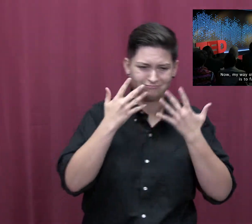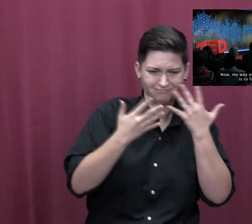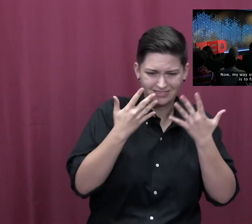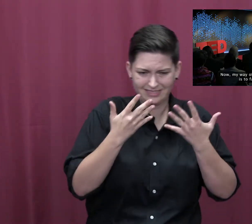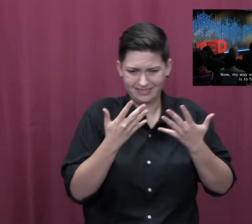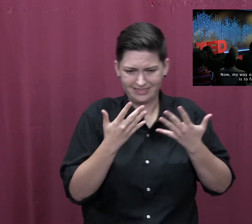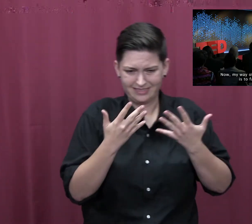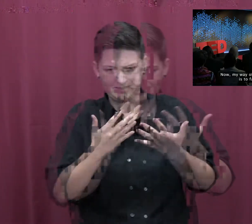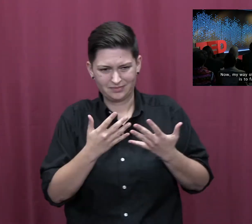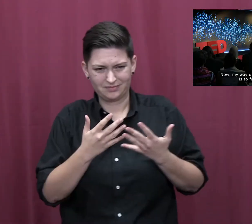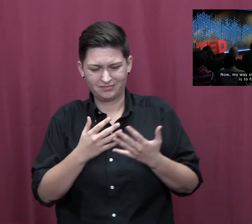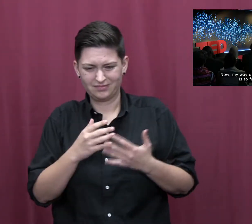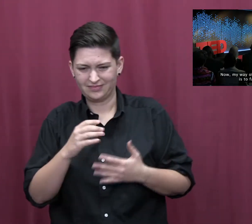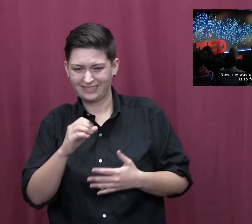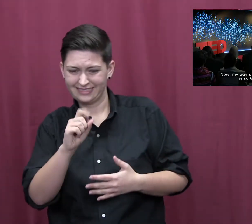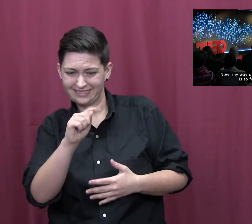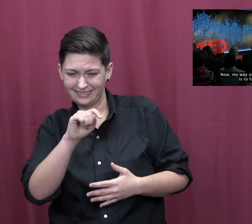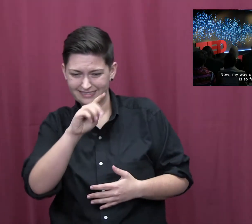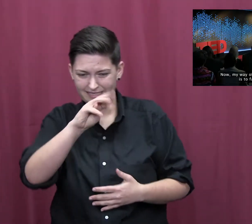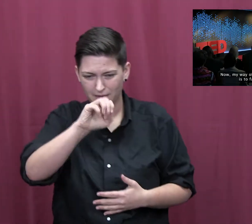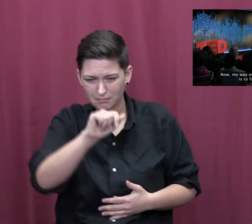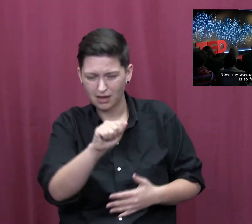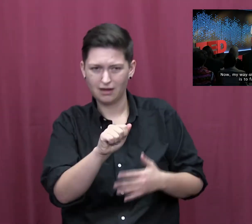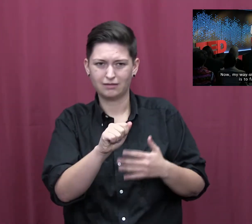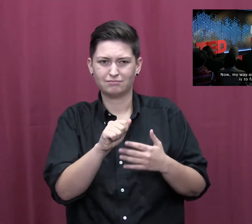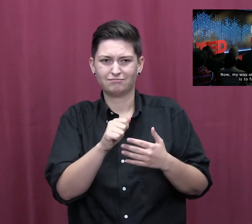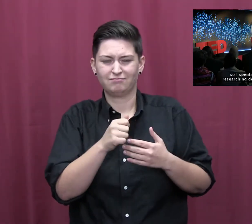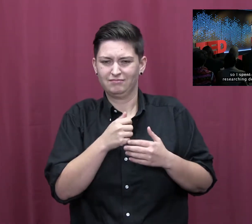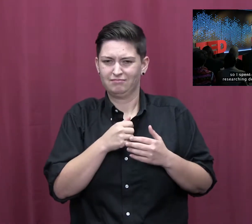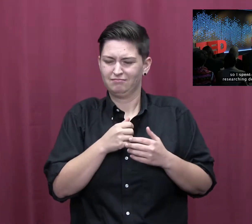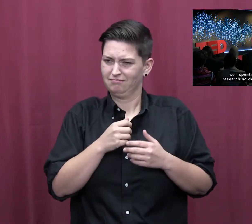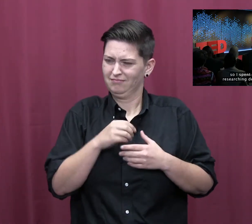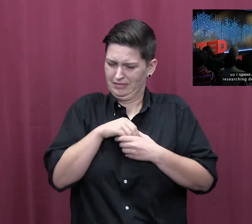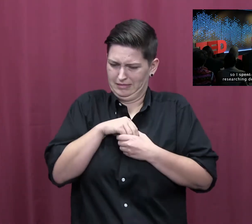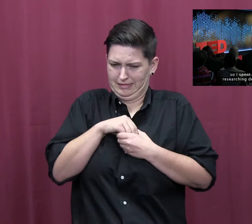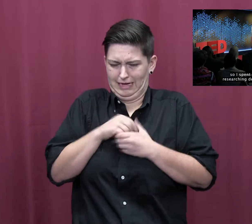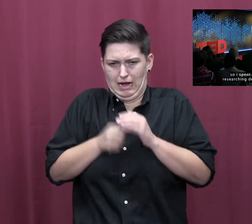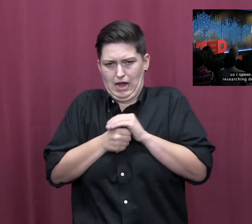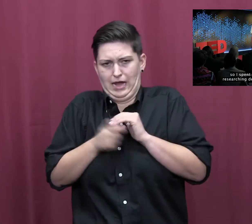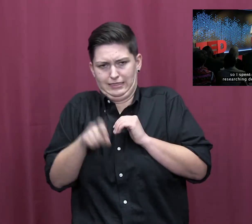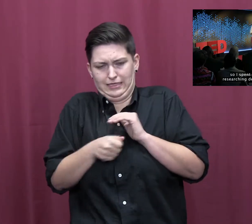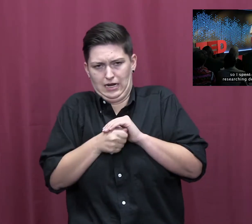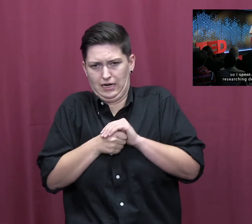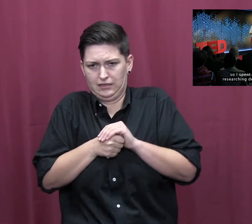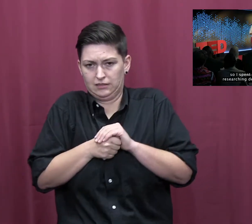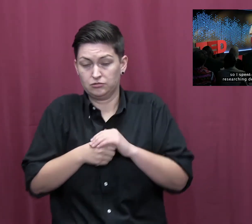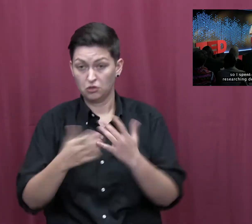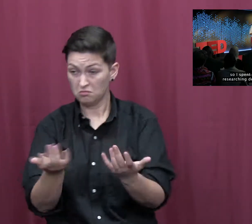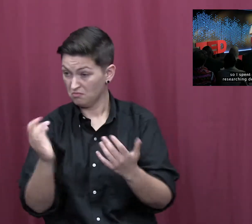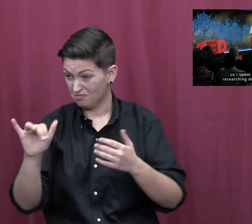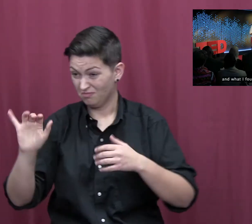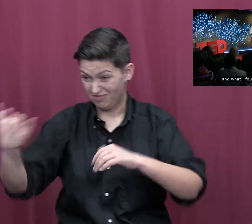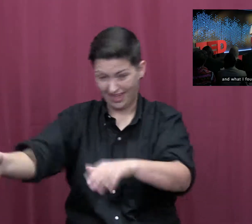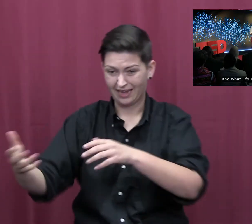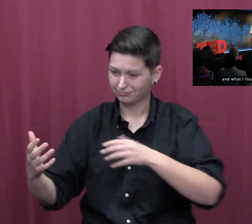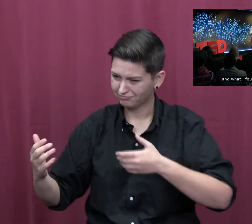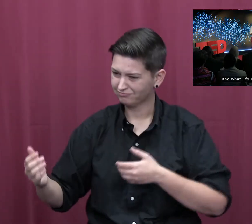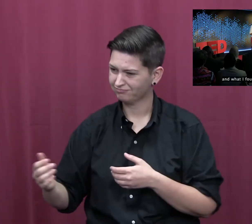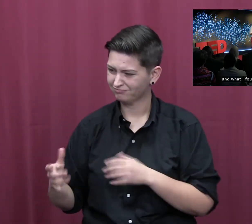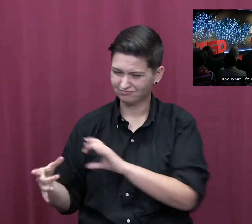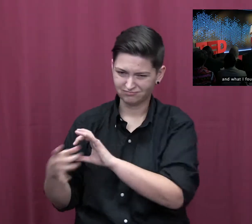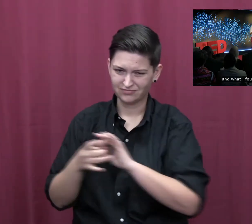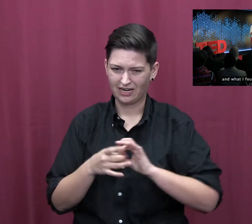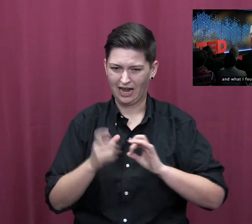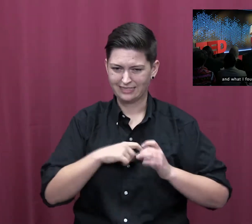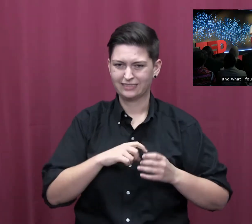Now, my way of dealing with adversity is to face it head on. So I spent the next 2 years researching depression and anxiety, and what I